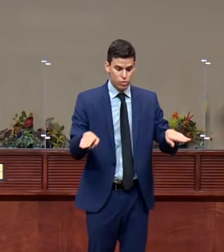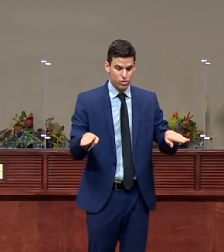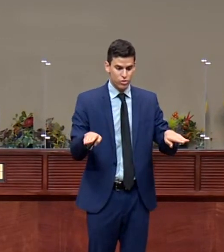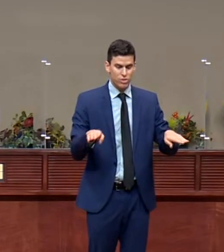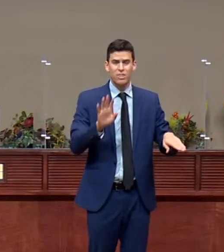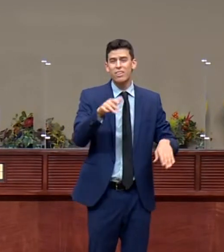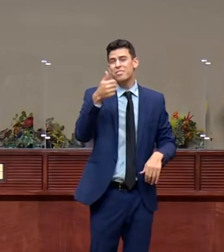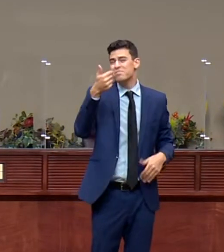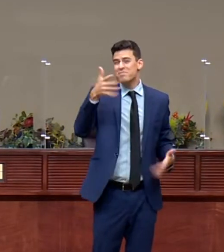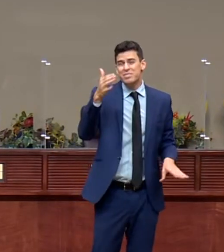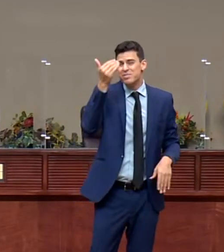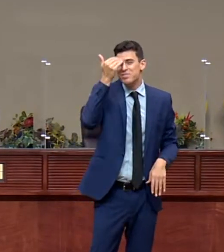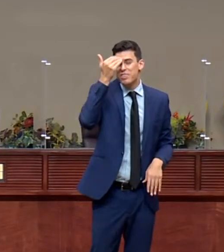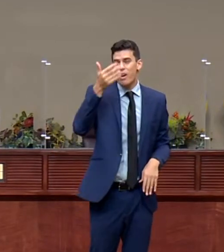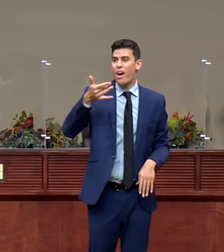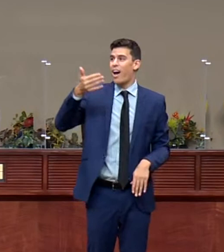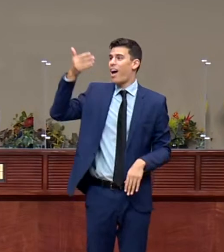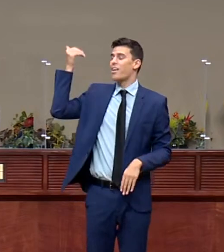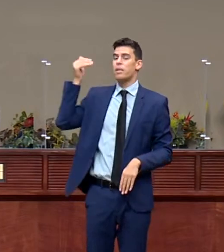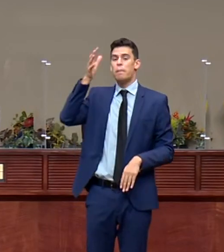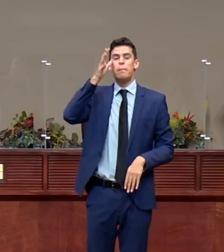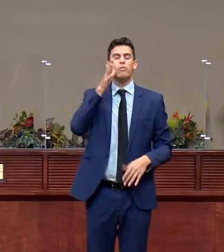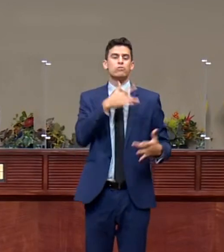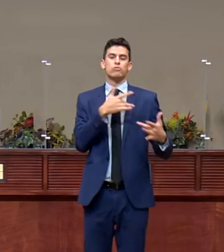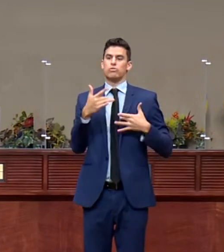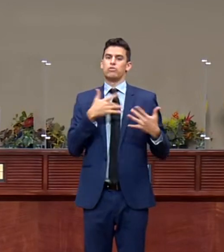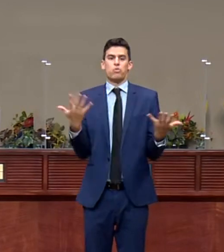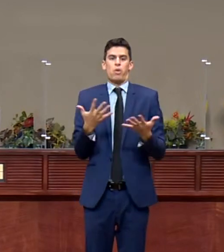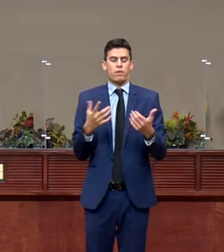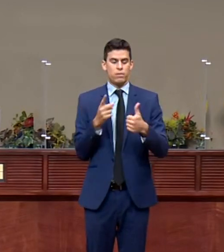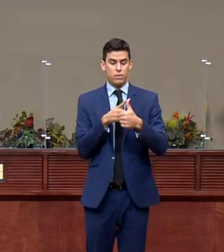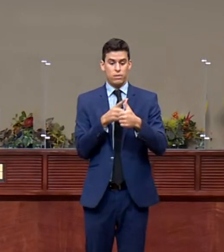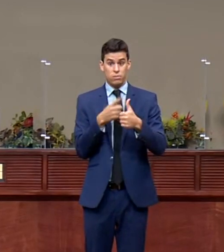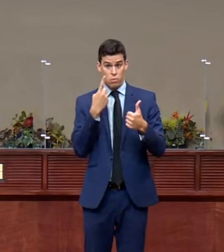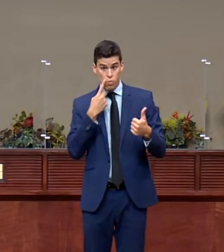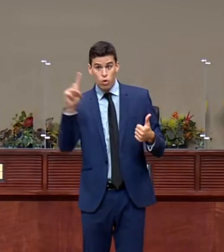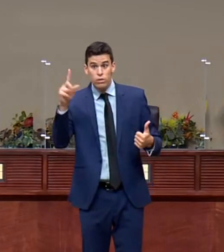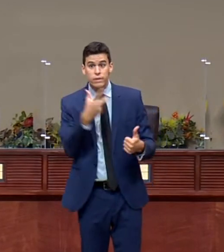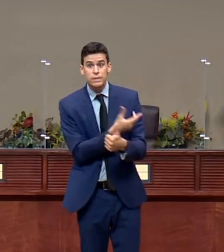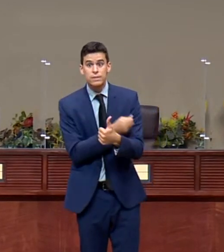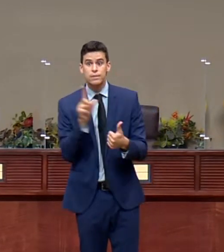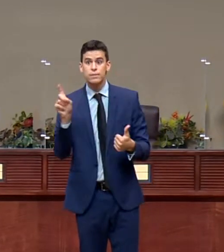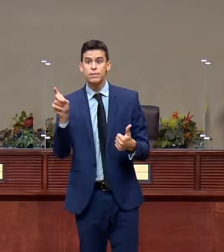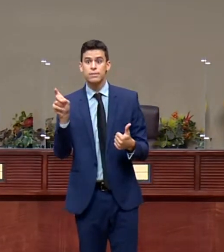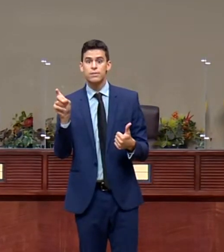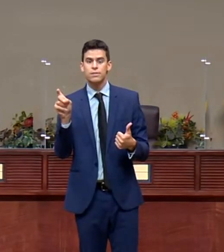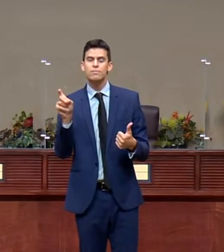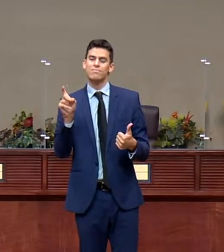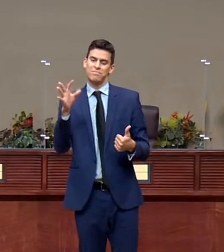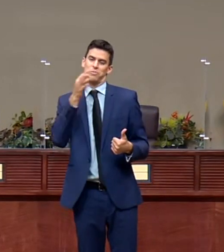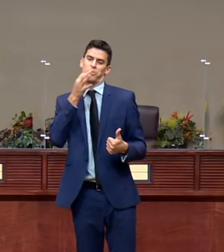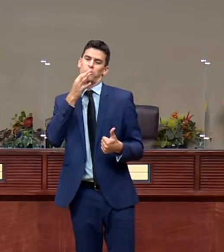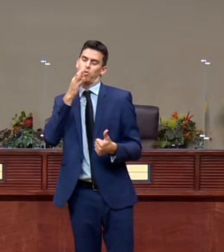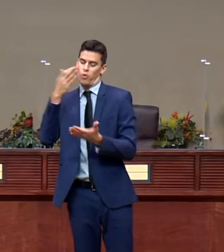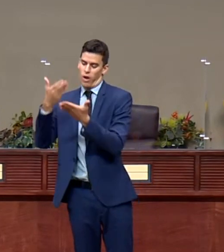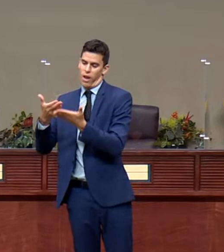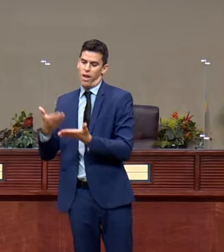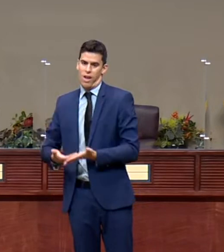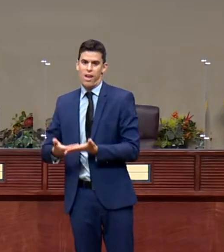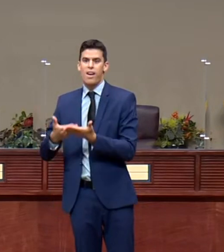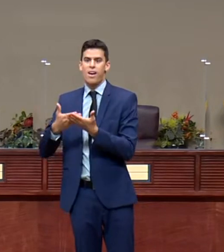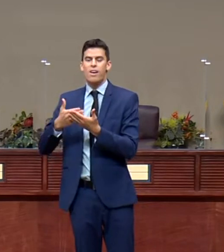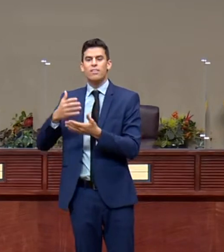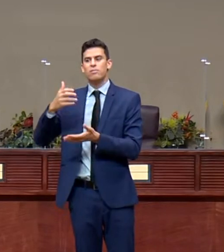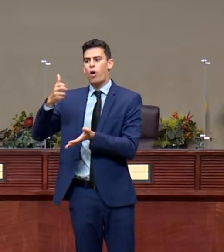only want to know three things. Does it work? We'll have those data from the FDA